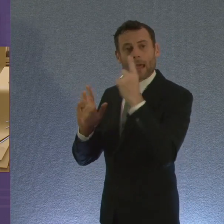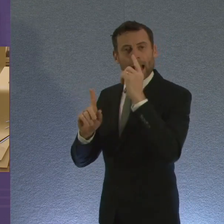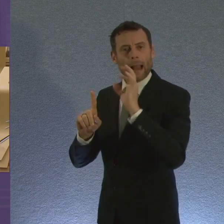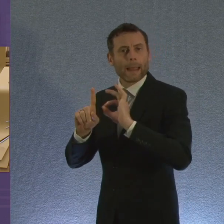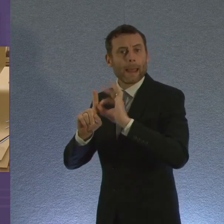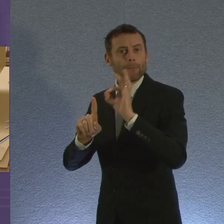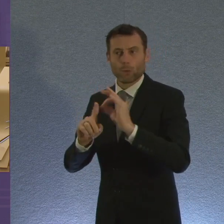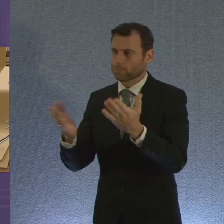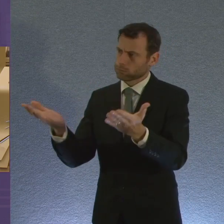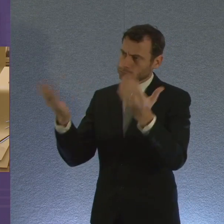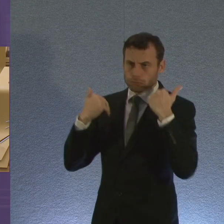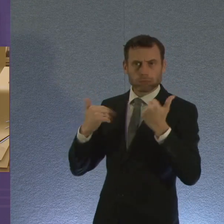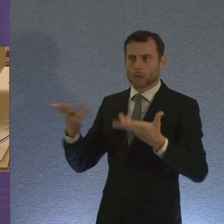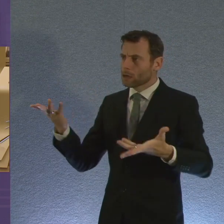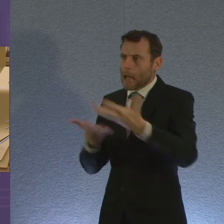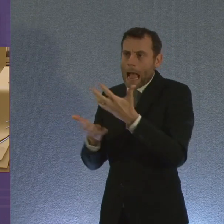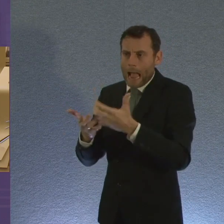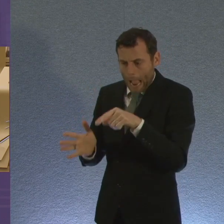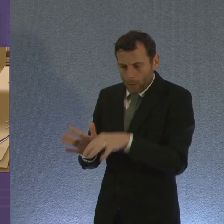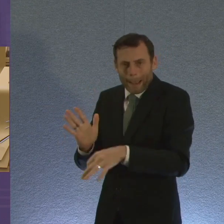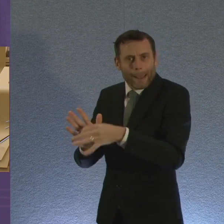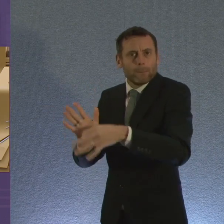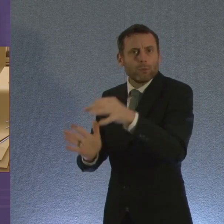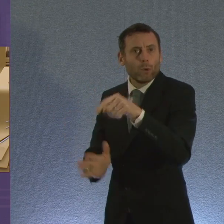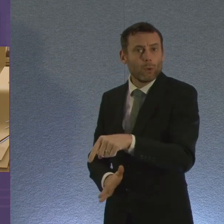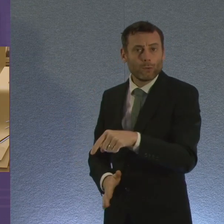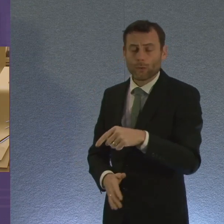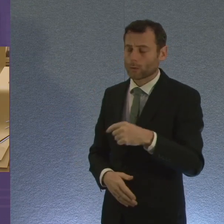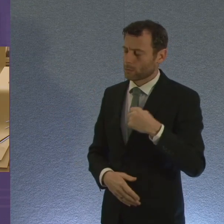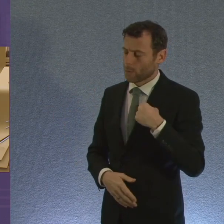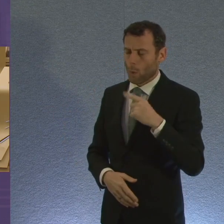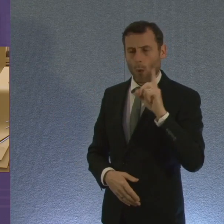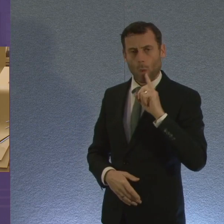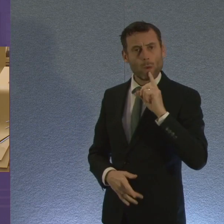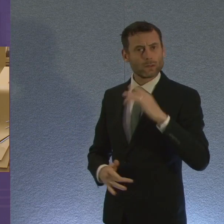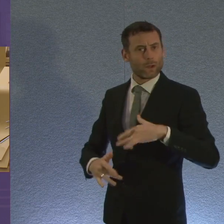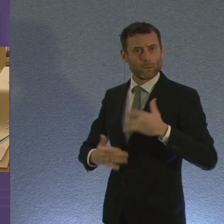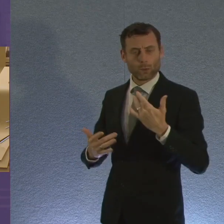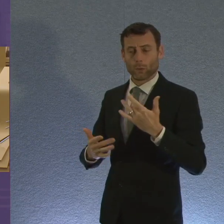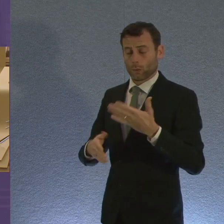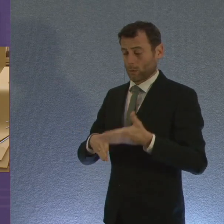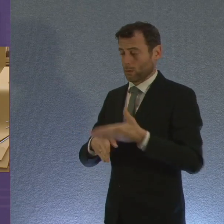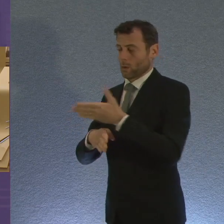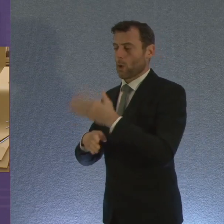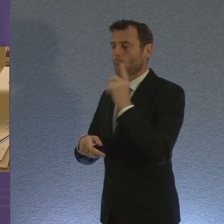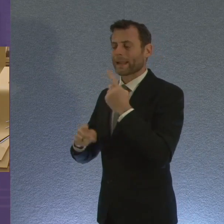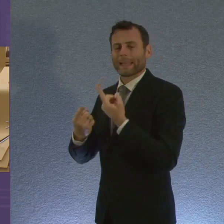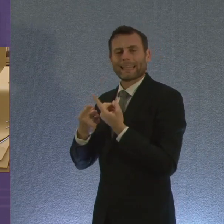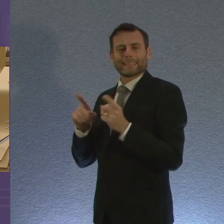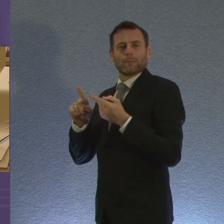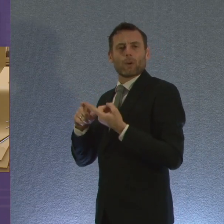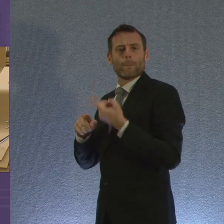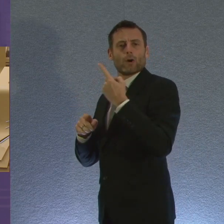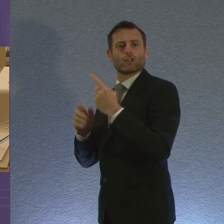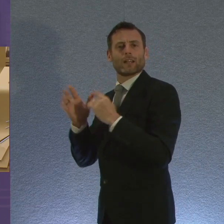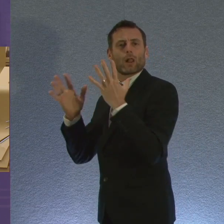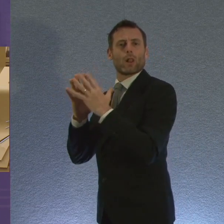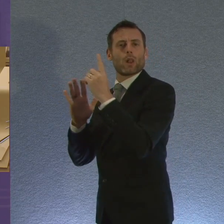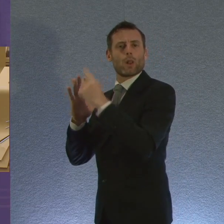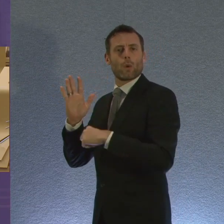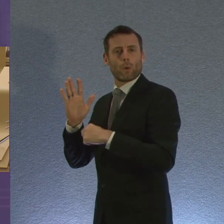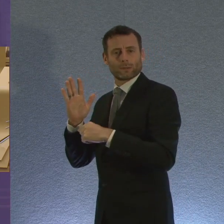position on every bill that I've taken into this chamber. It was my position when we had the exceptional emergency legislation of on